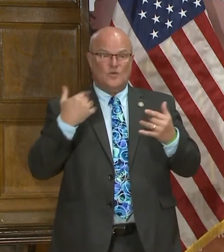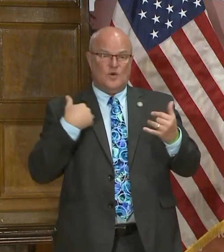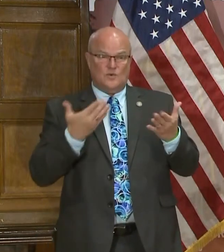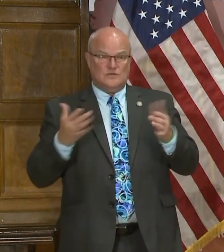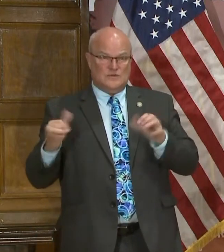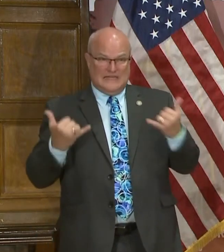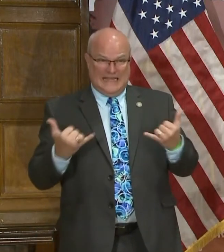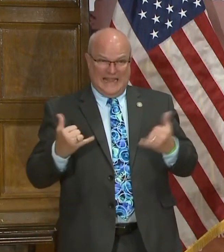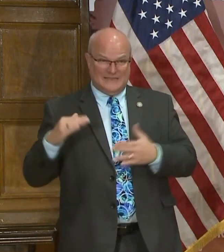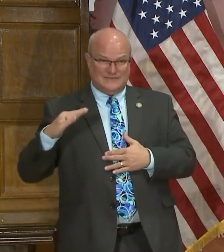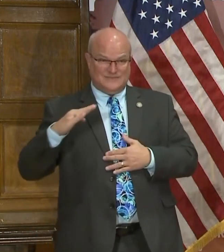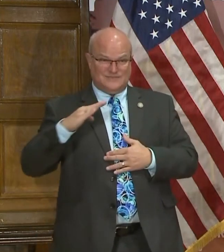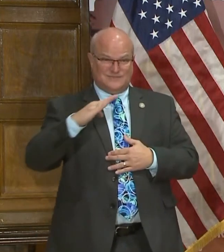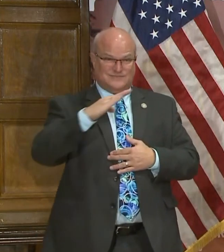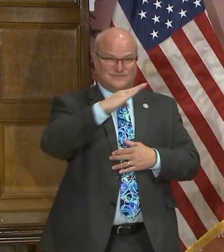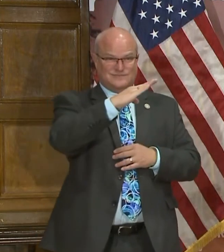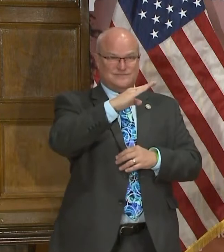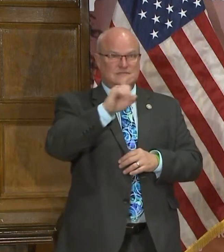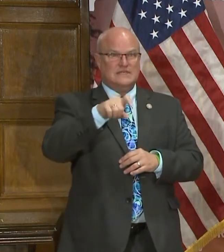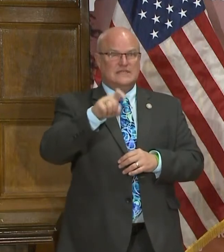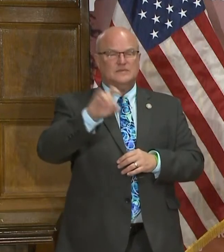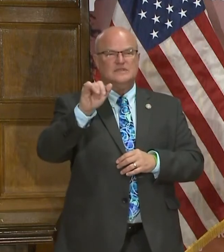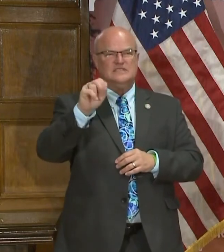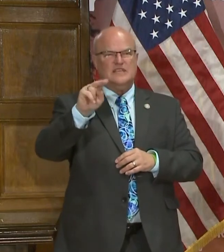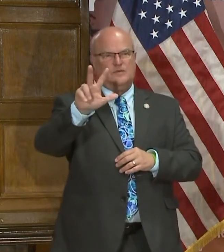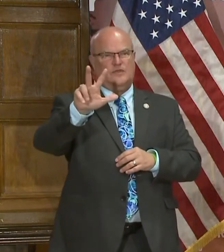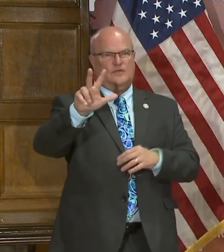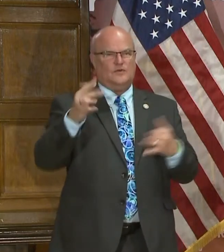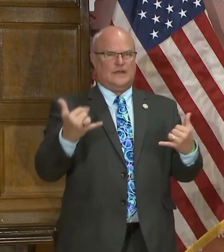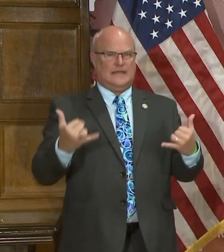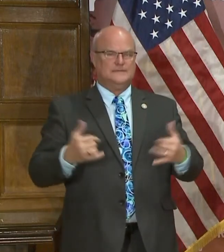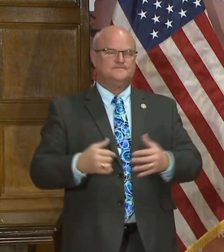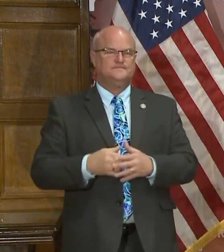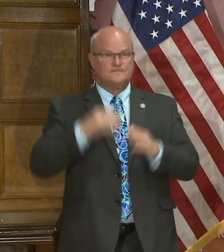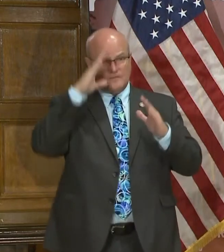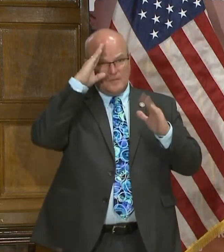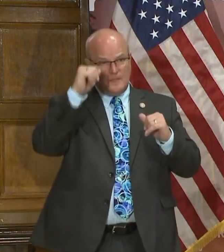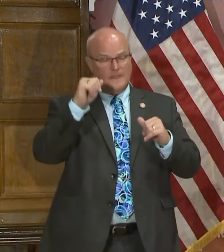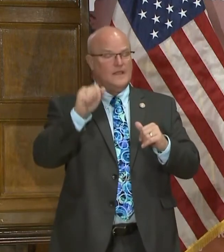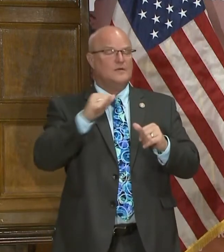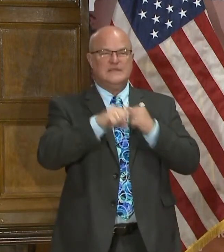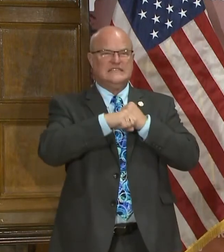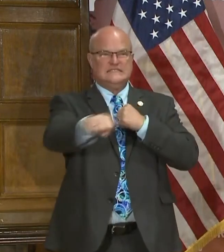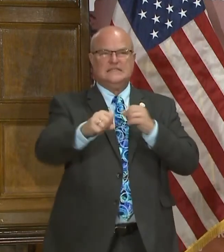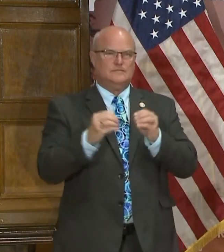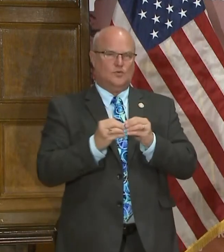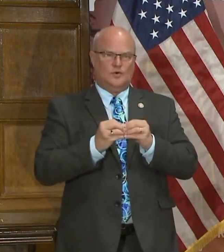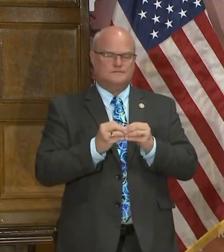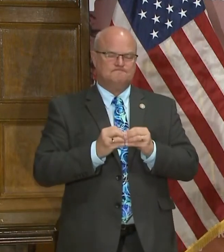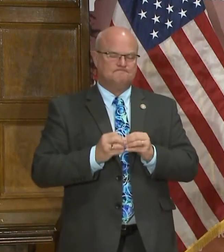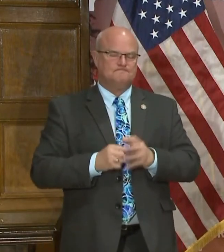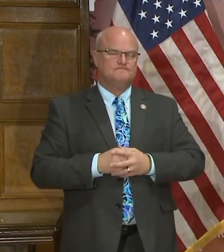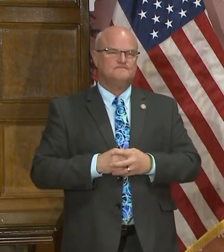that it needs to be January 3rd at this time. Hopefully it won't have to be extended beyond that.